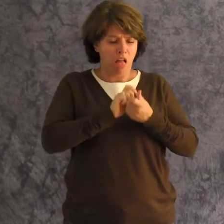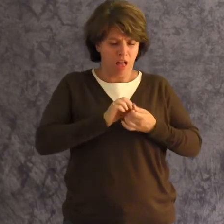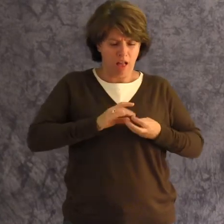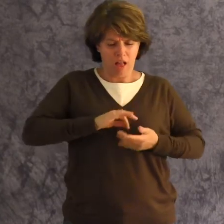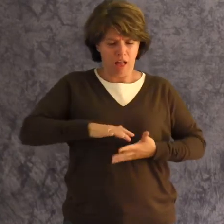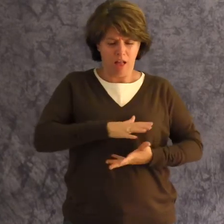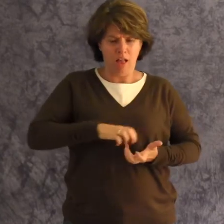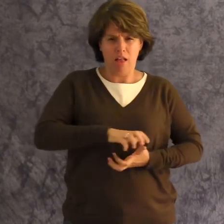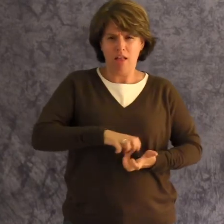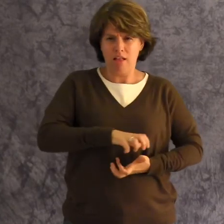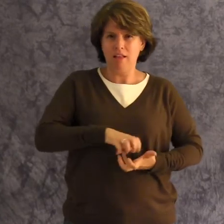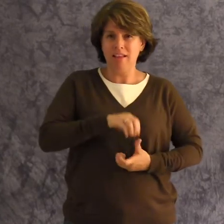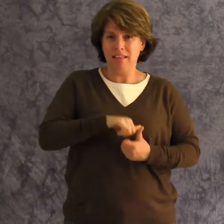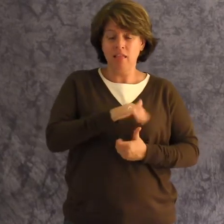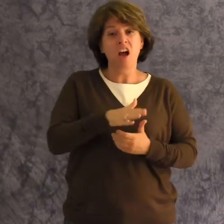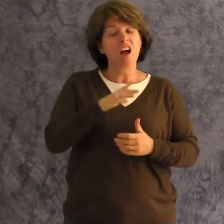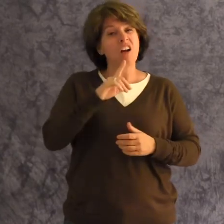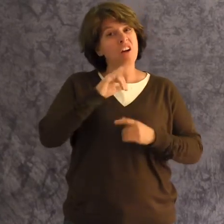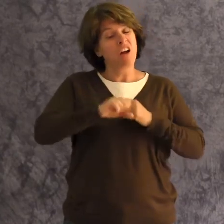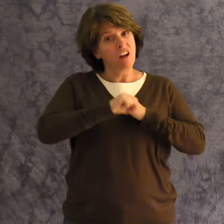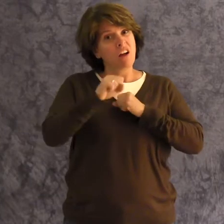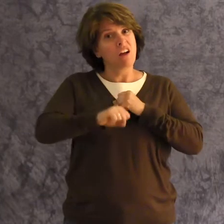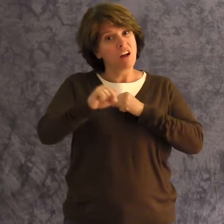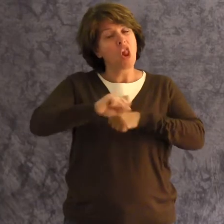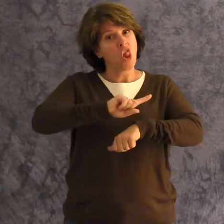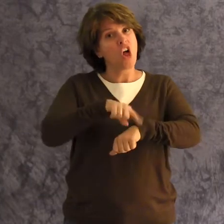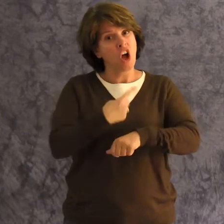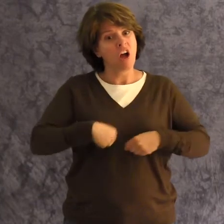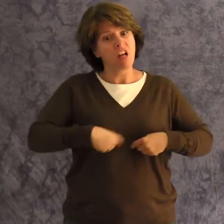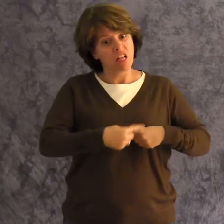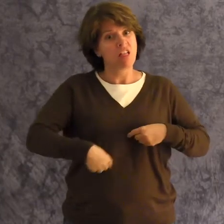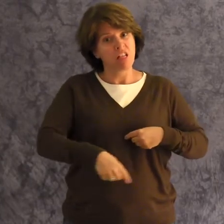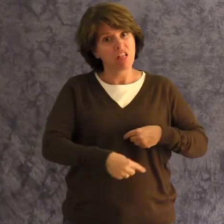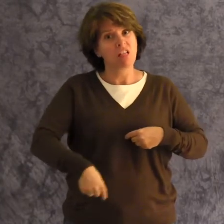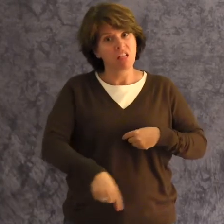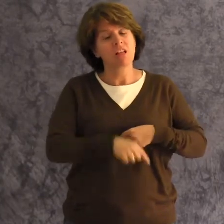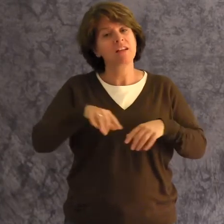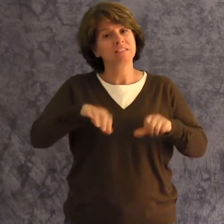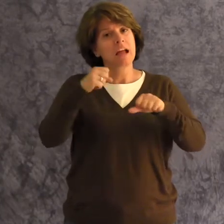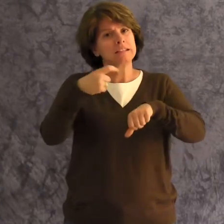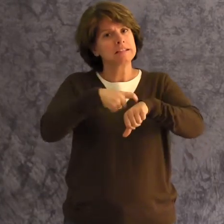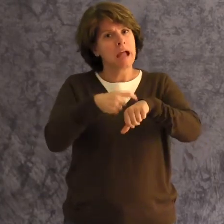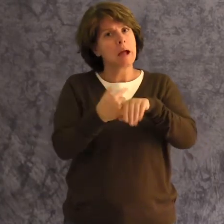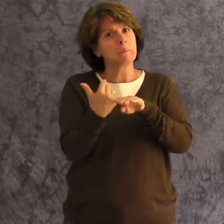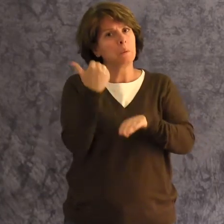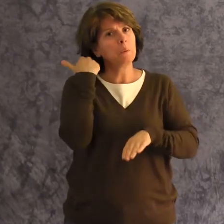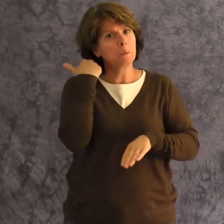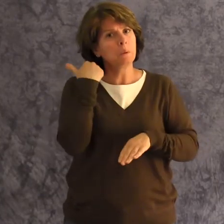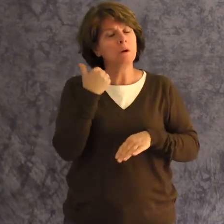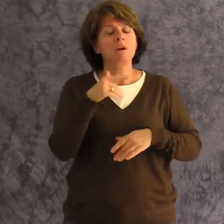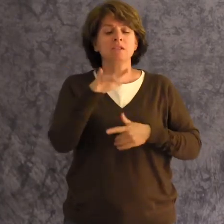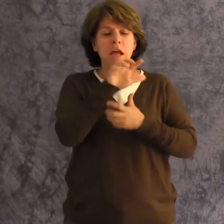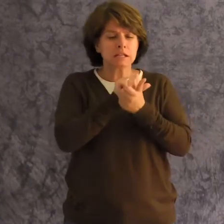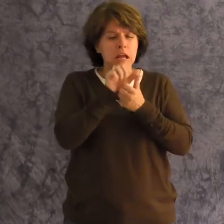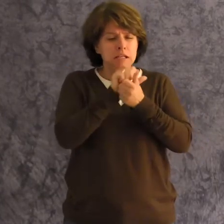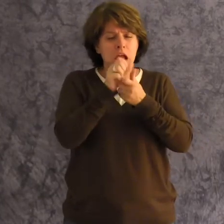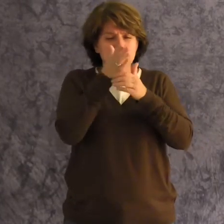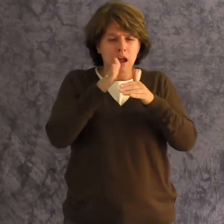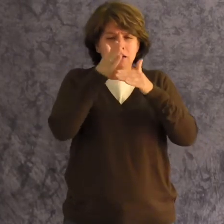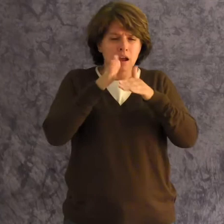time actually in the digestive system to facilitate this process. Once the food particles are in their smallest form, they are